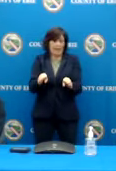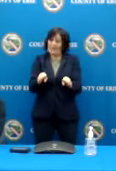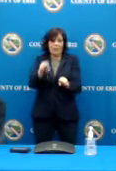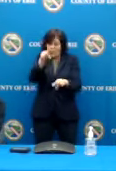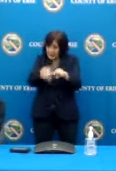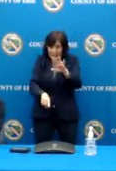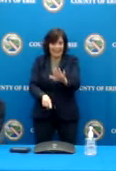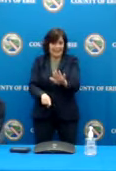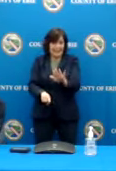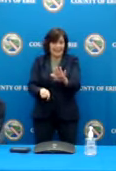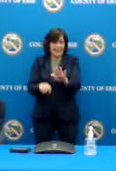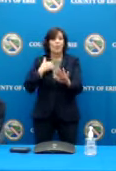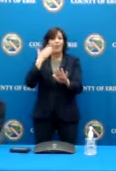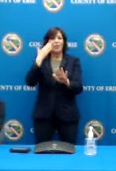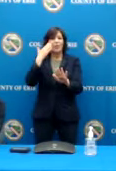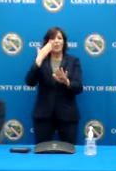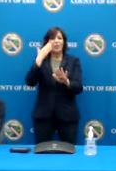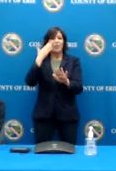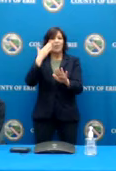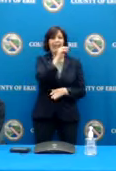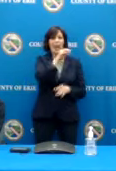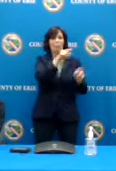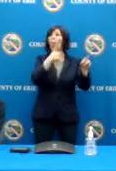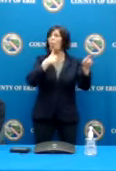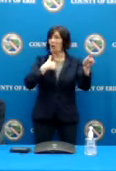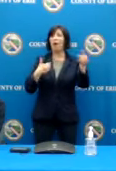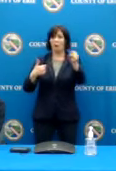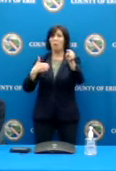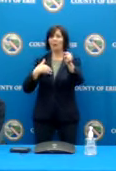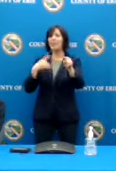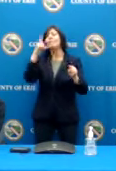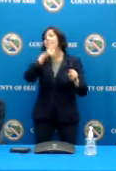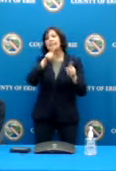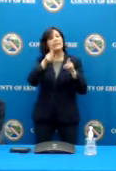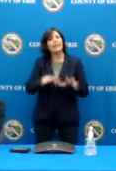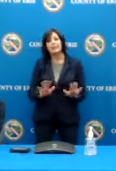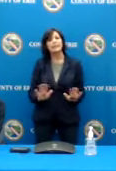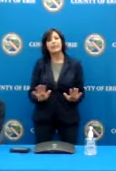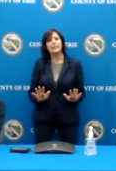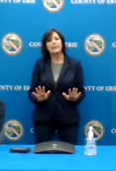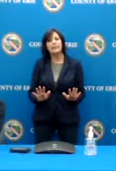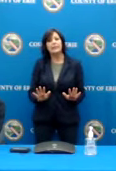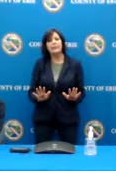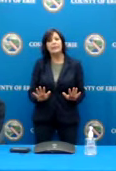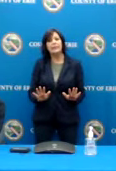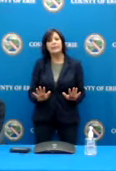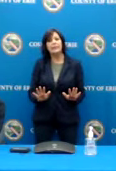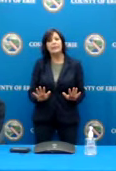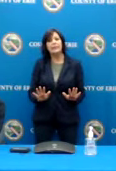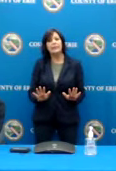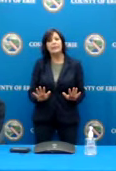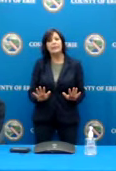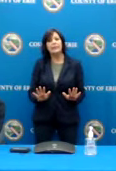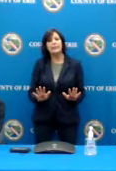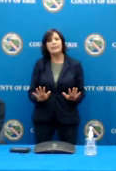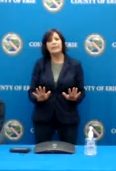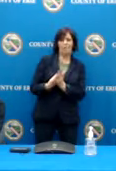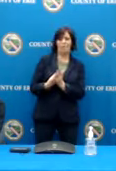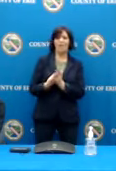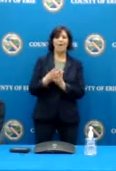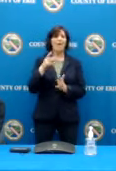COVID-19. And we know there's a lot of scammers out there offering fake testing or testing that that has not been FDA approved.